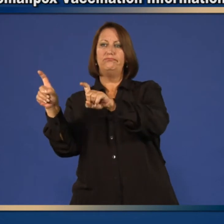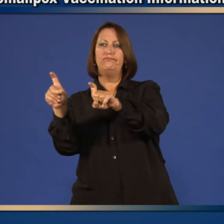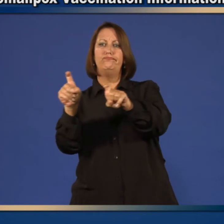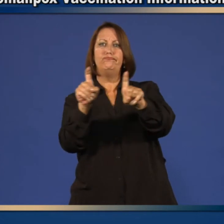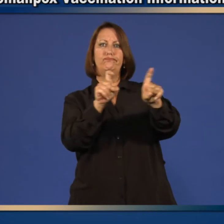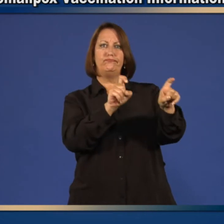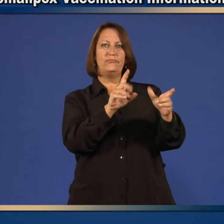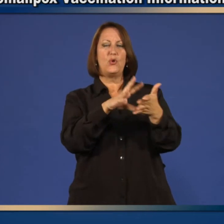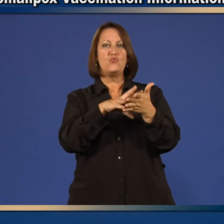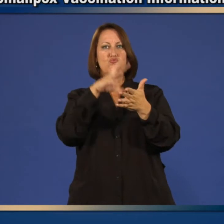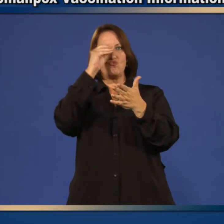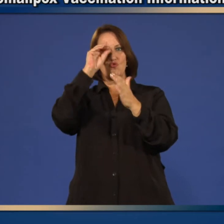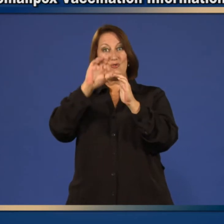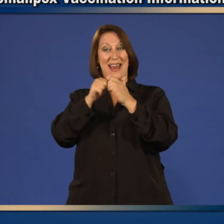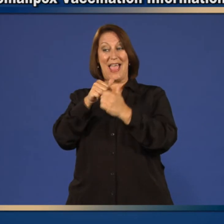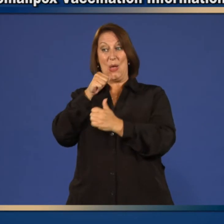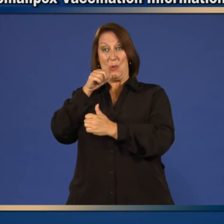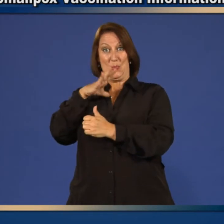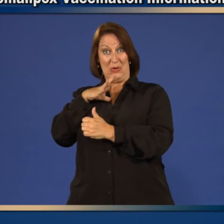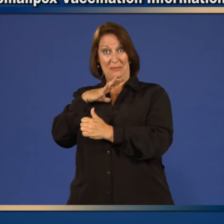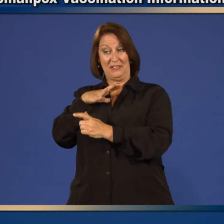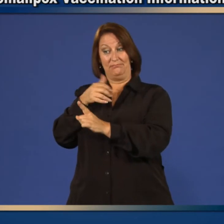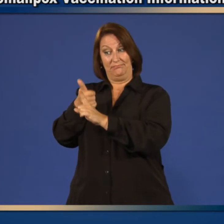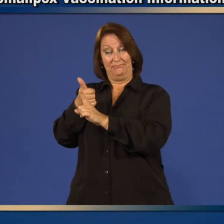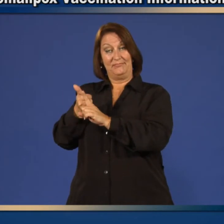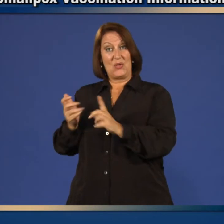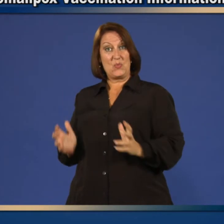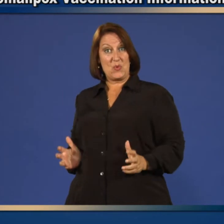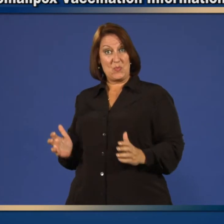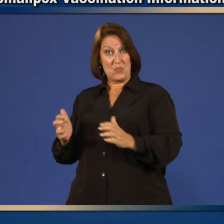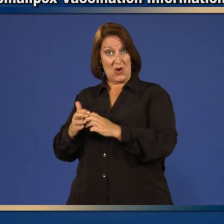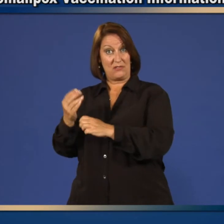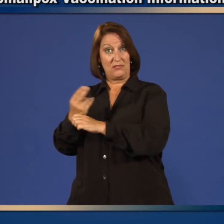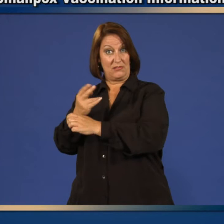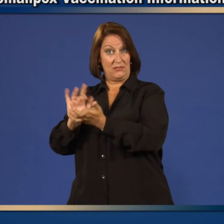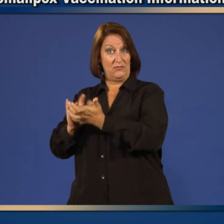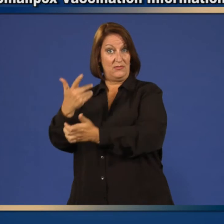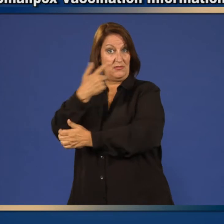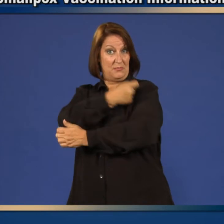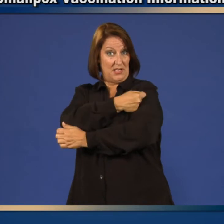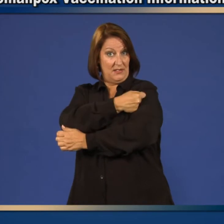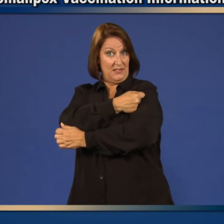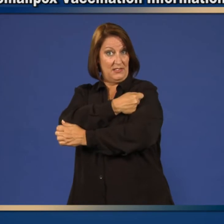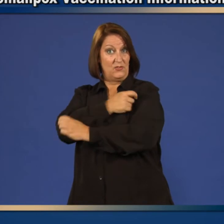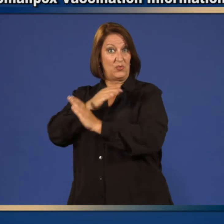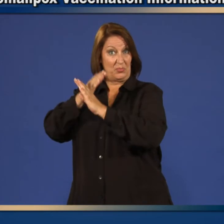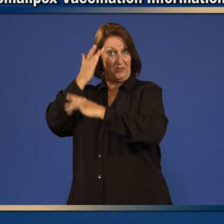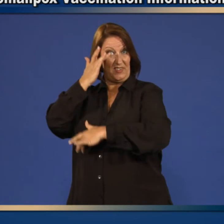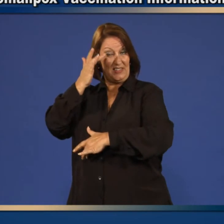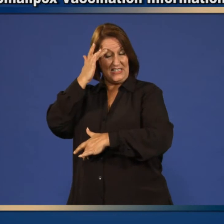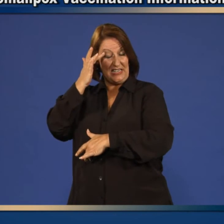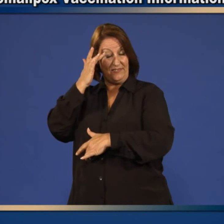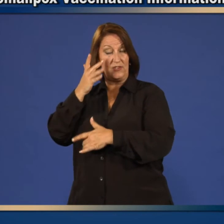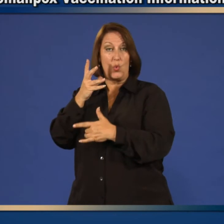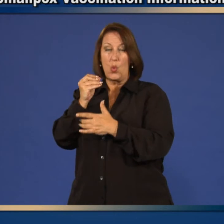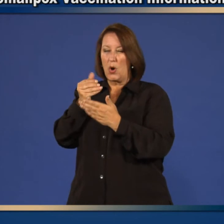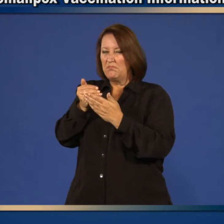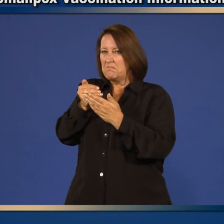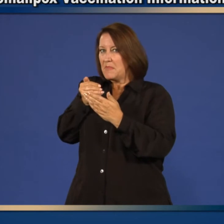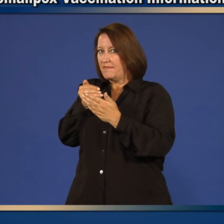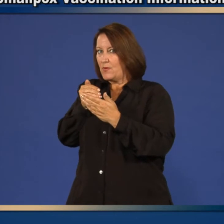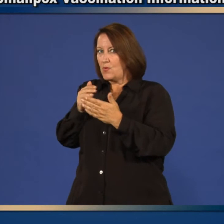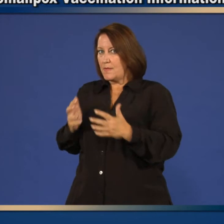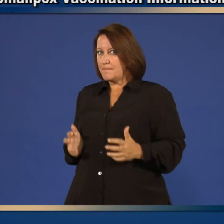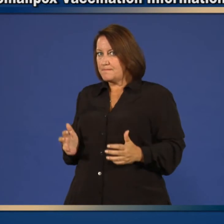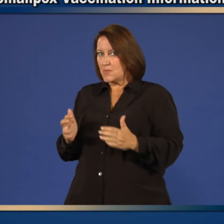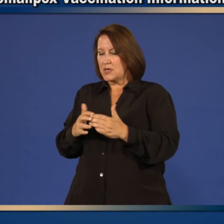response to learn how some women received the smallpox vaccine while they were pregnant or